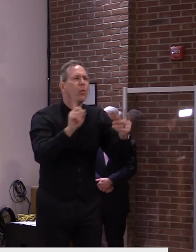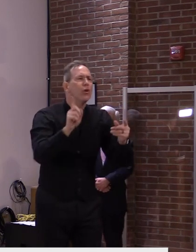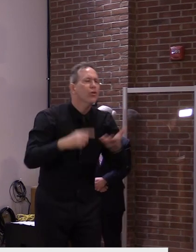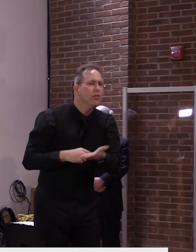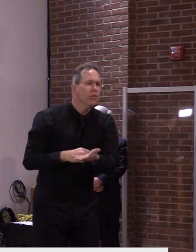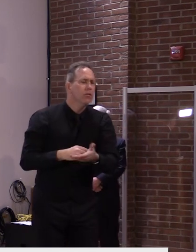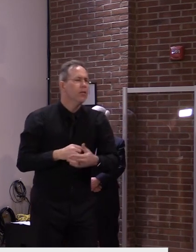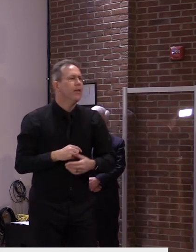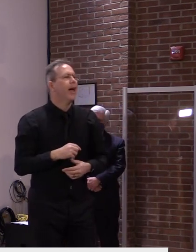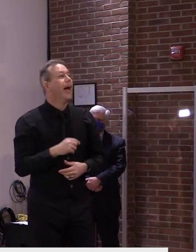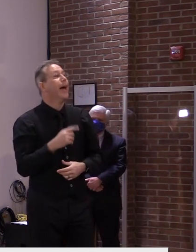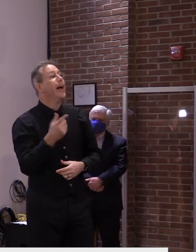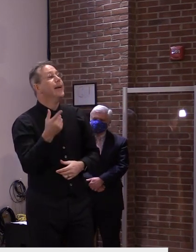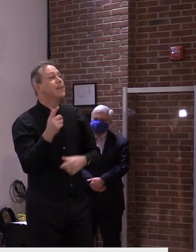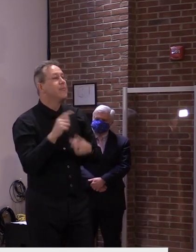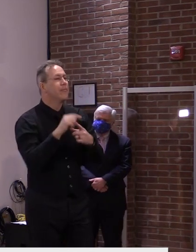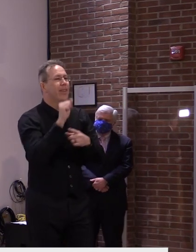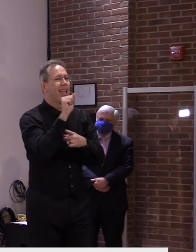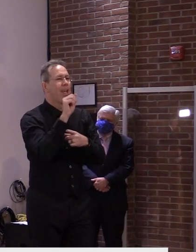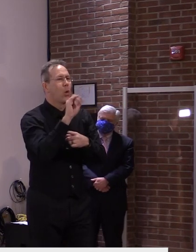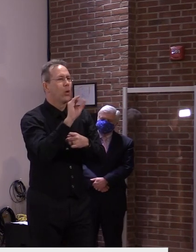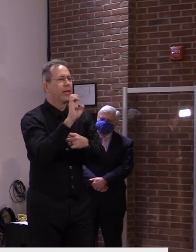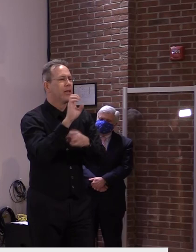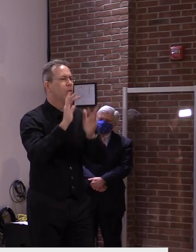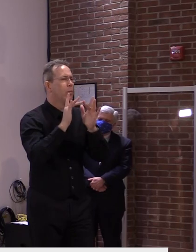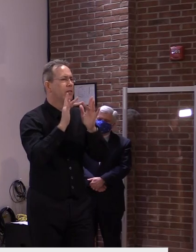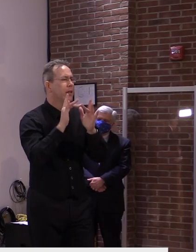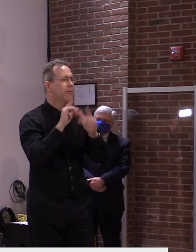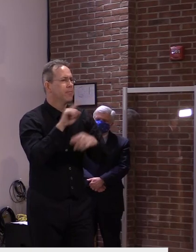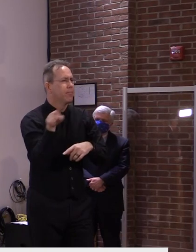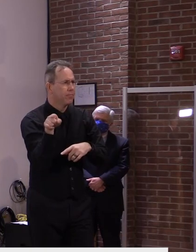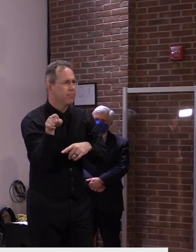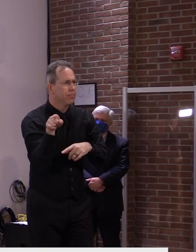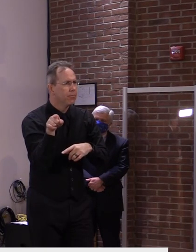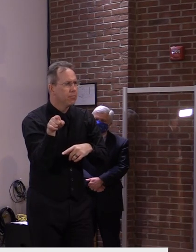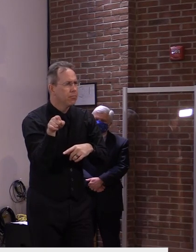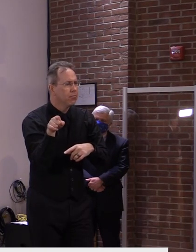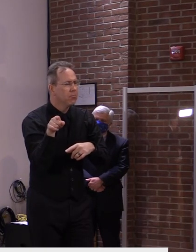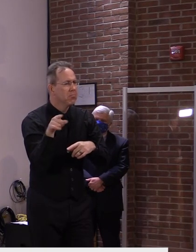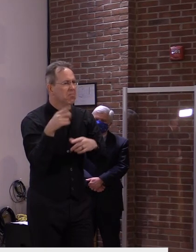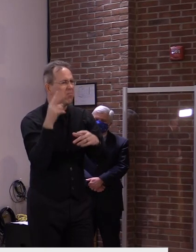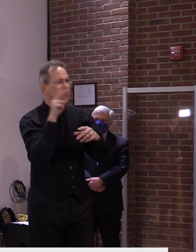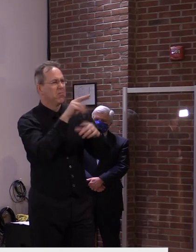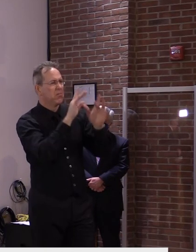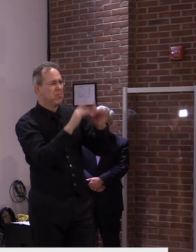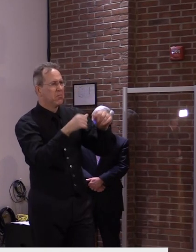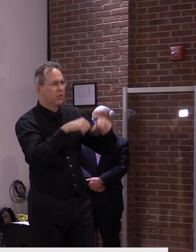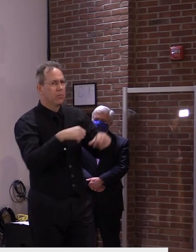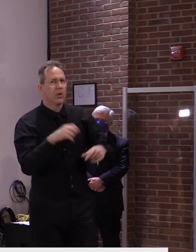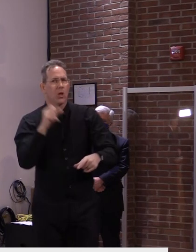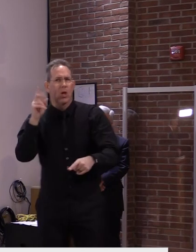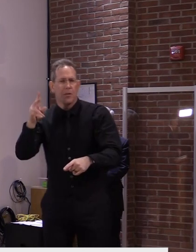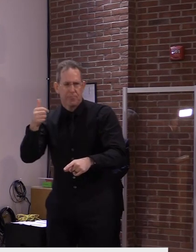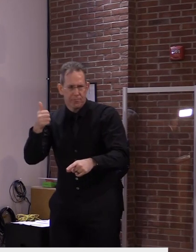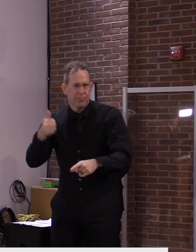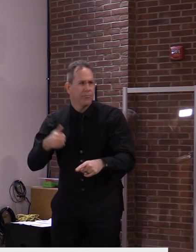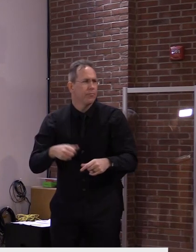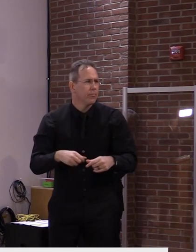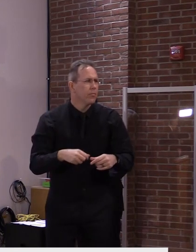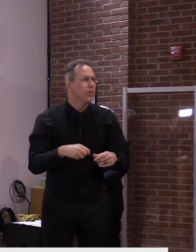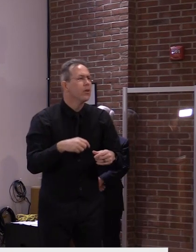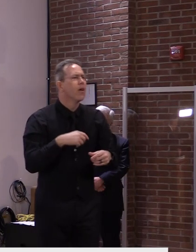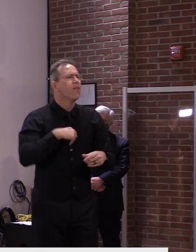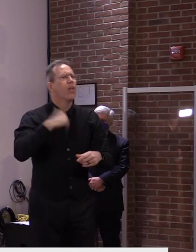to us, we can email you a copy directly. Excellent. Thanks very much. I'll do that. Second question, and this is presumably